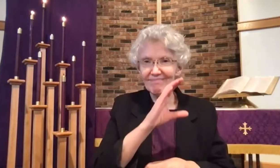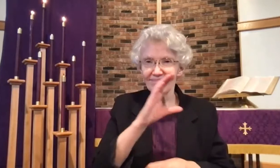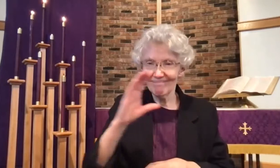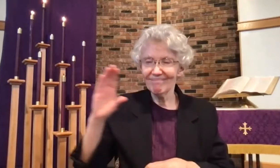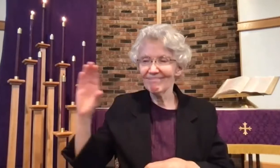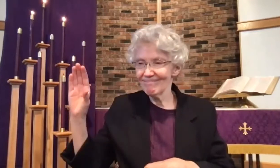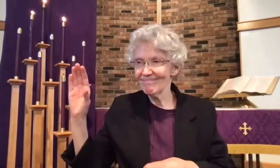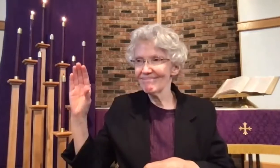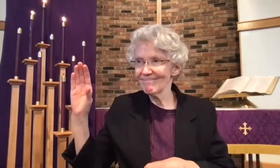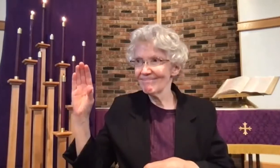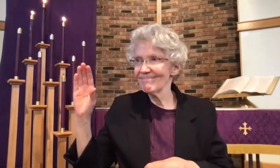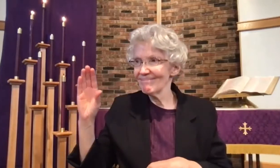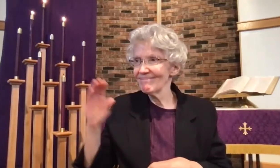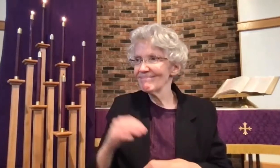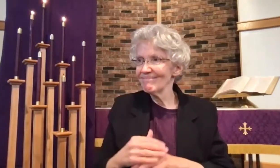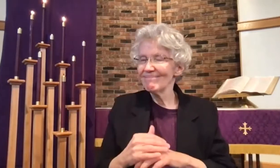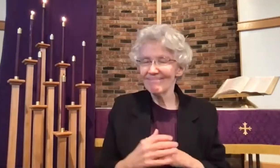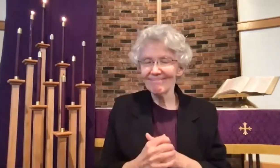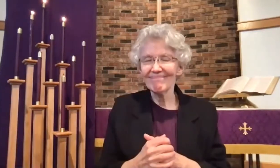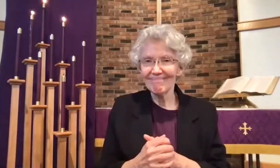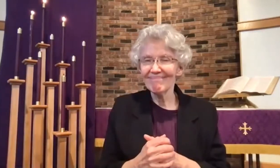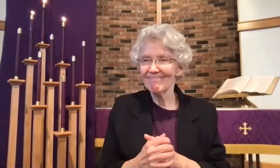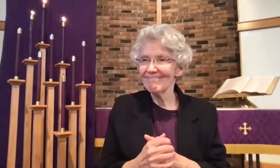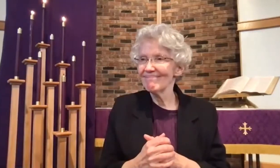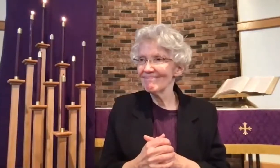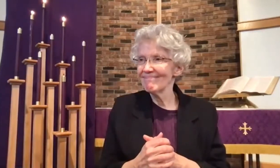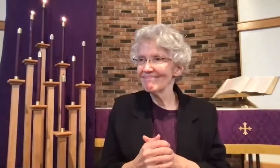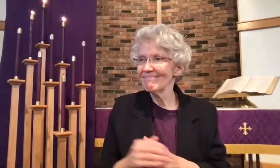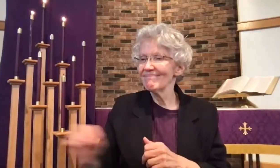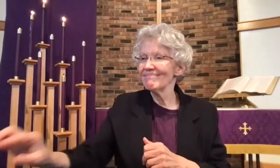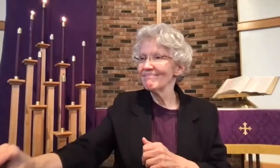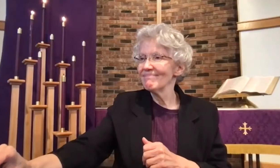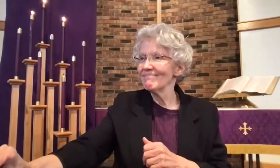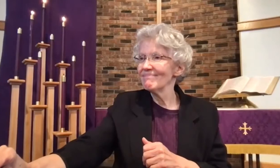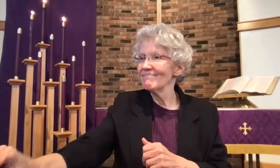willingly gave his life on the cross and he was crucified.